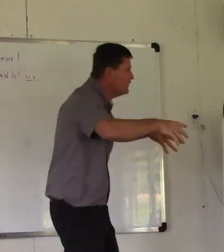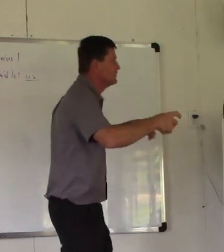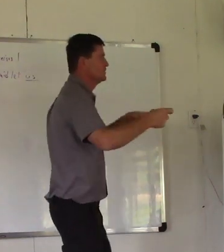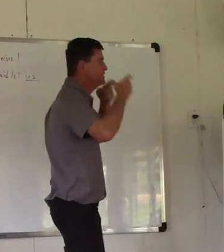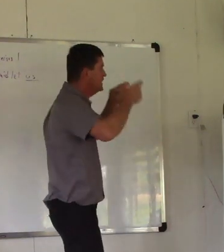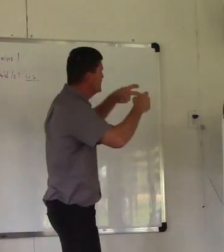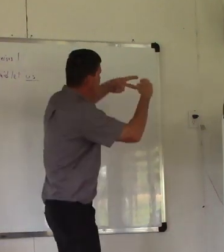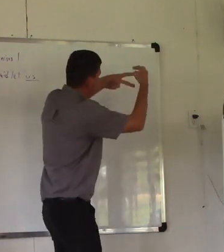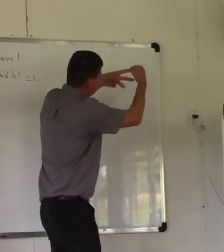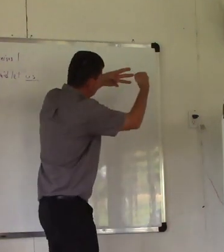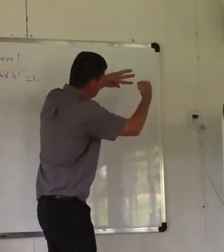Awful sin.